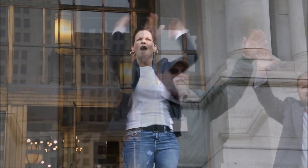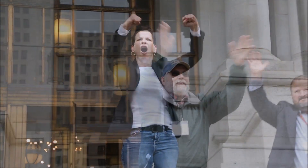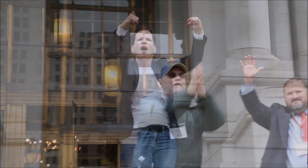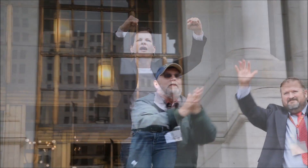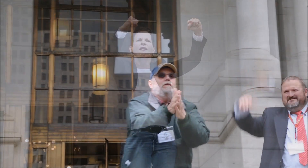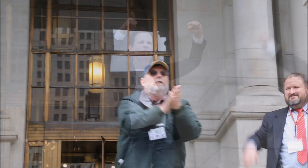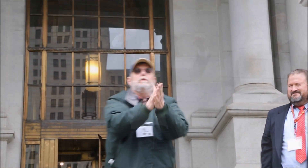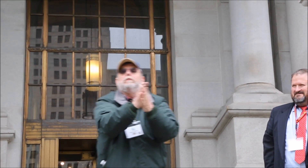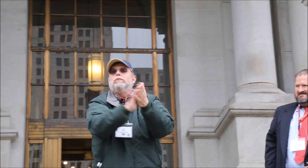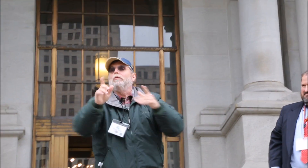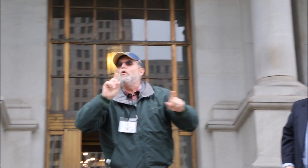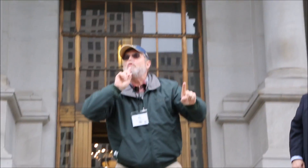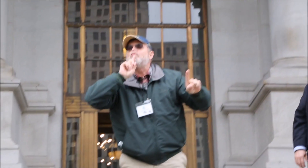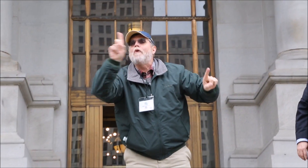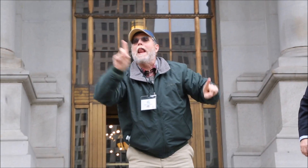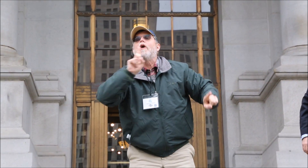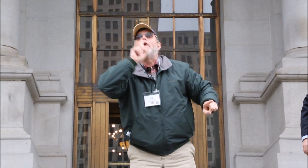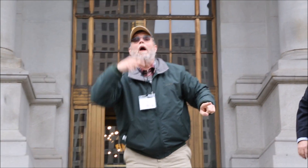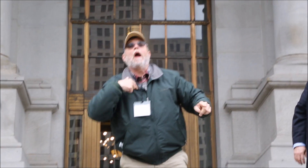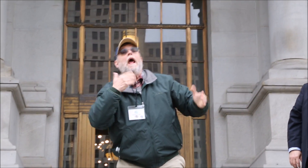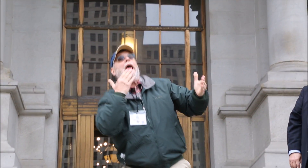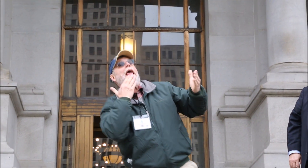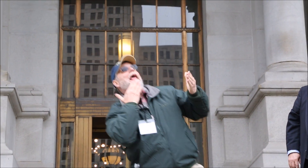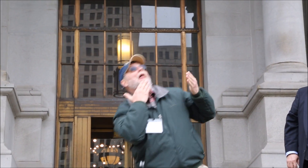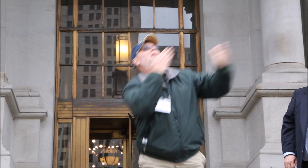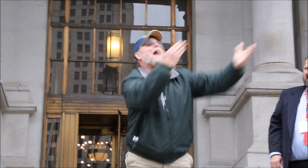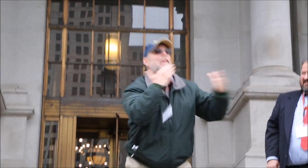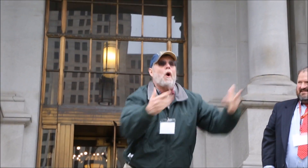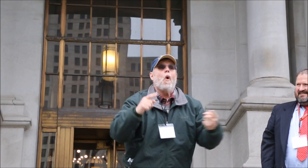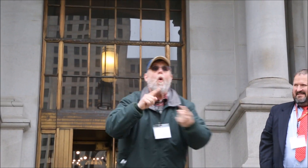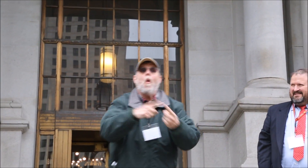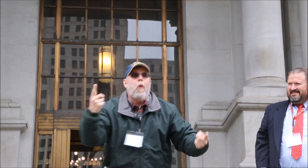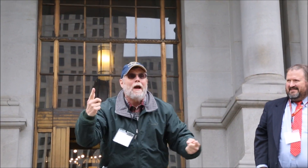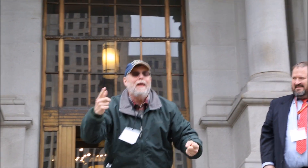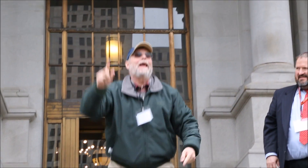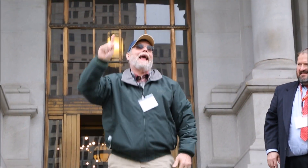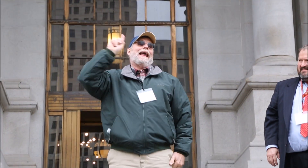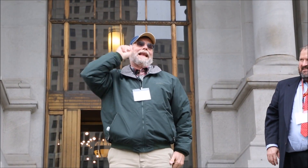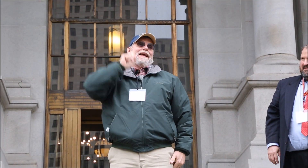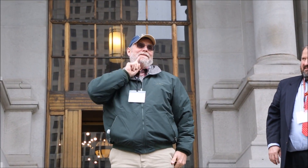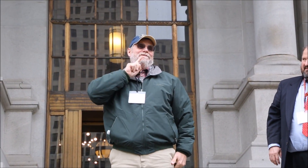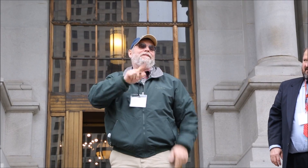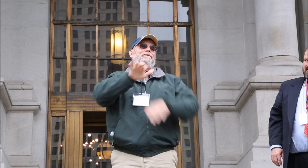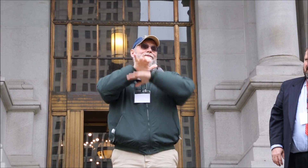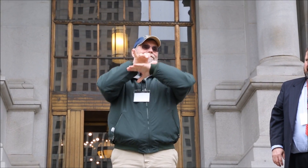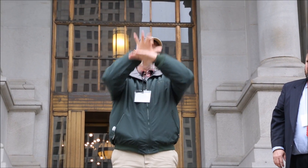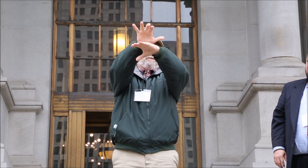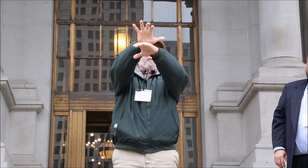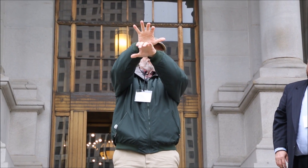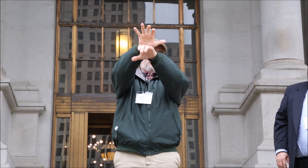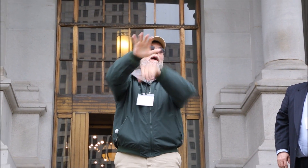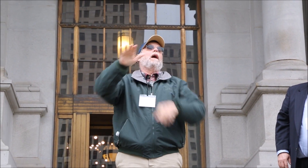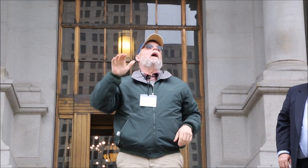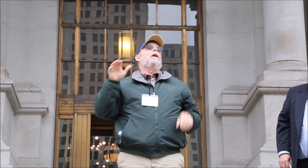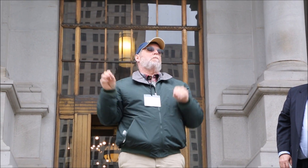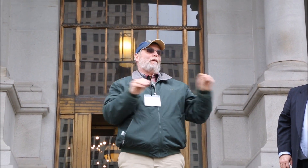We are tired of the barriers. We are ready for access. We've had enough, and so we are here to tell you that we